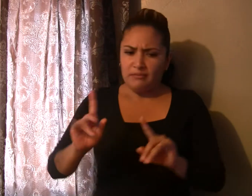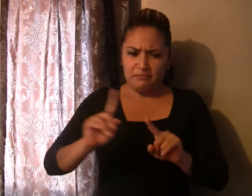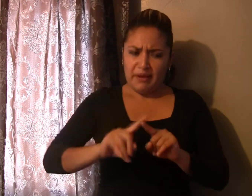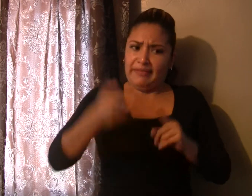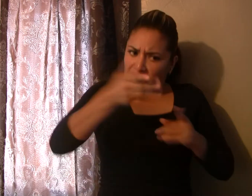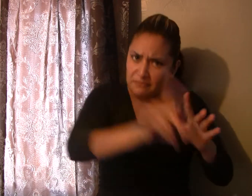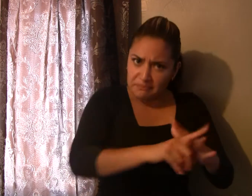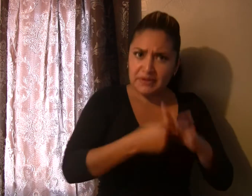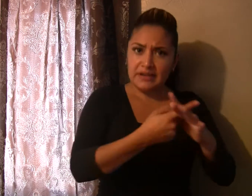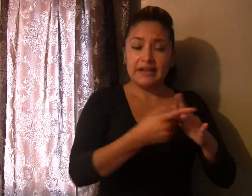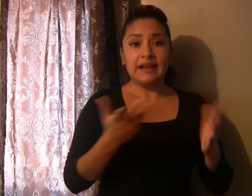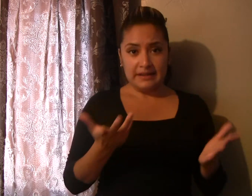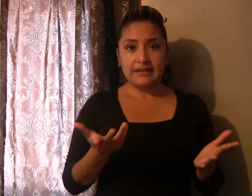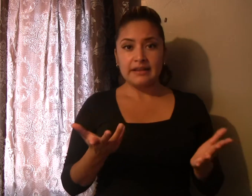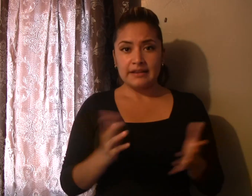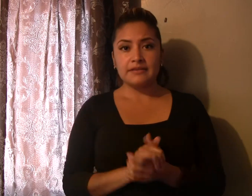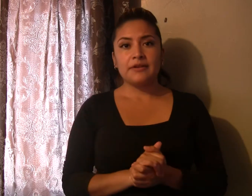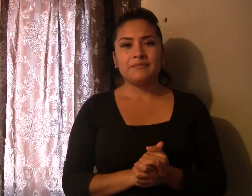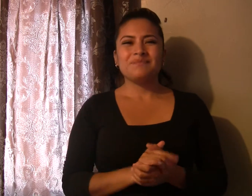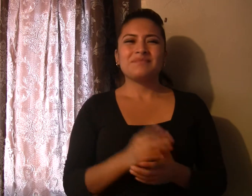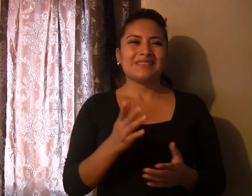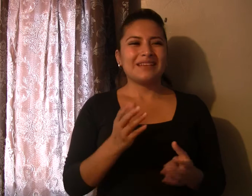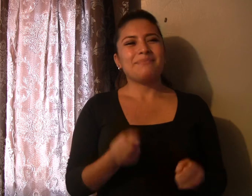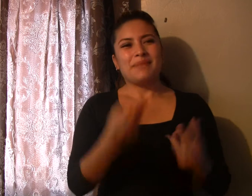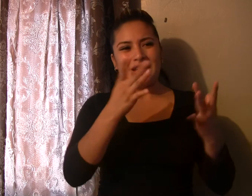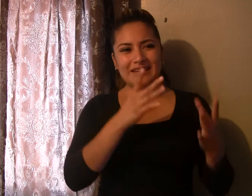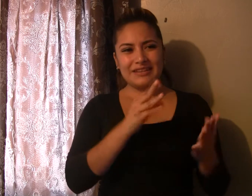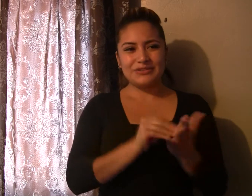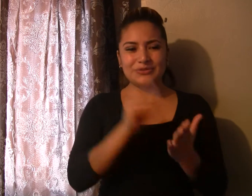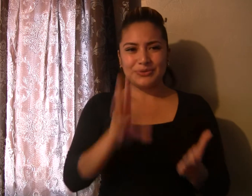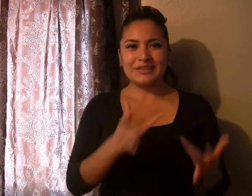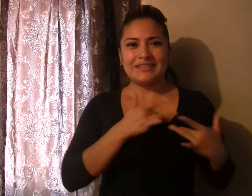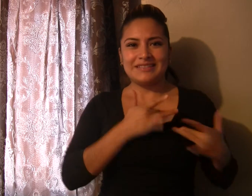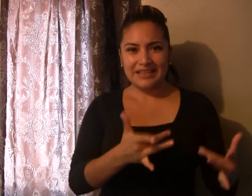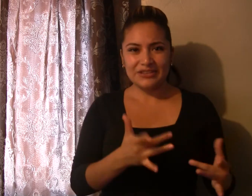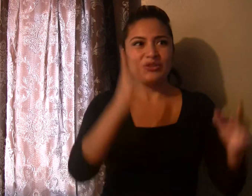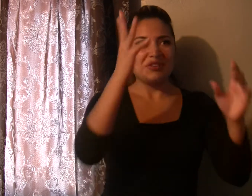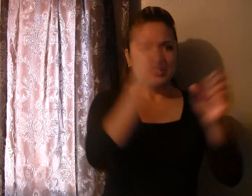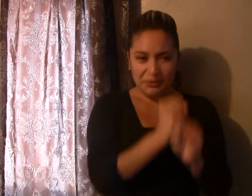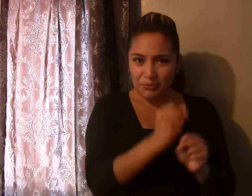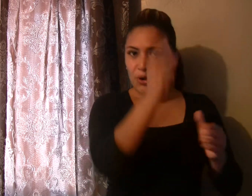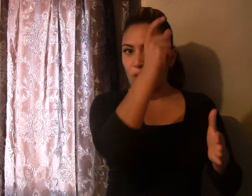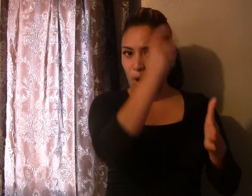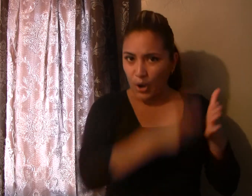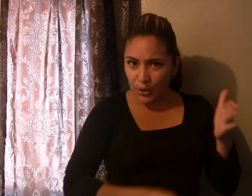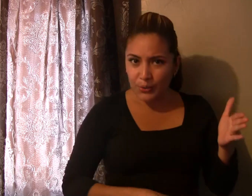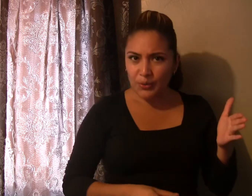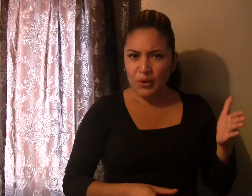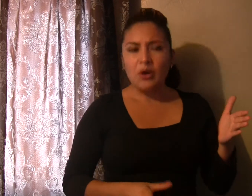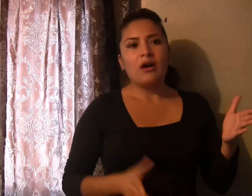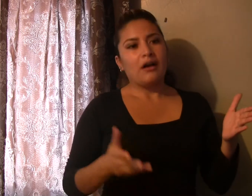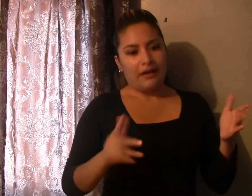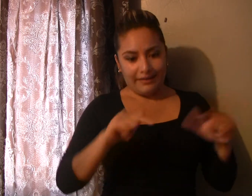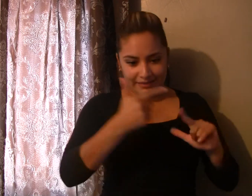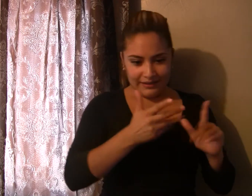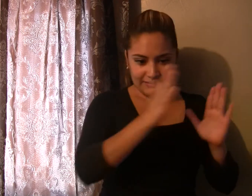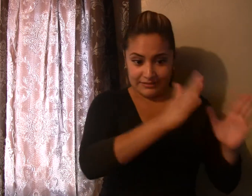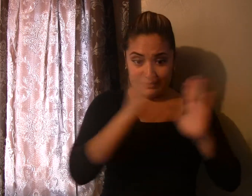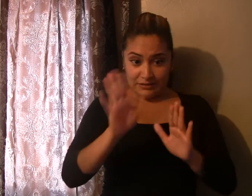always tempted to summarize the article, and then in the report again, write another summary of the